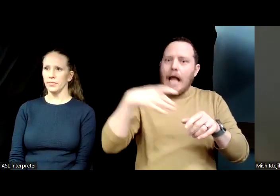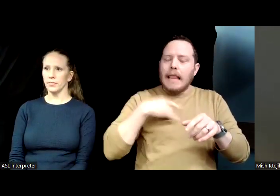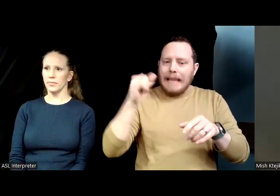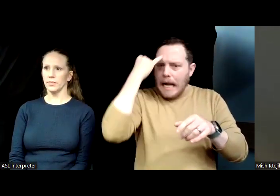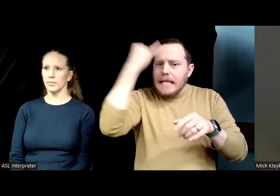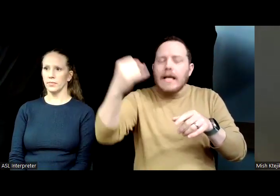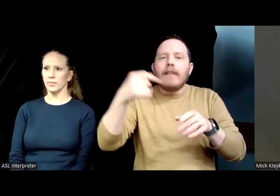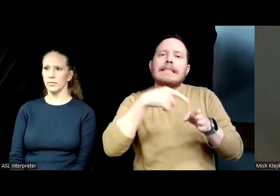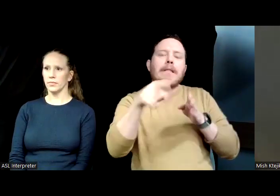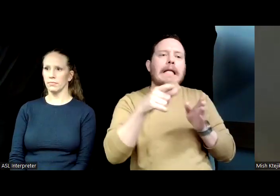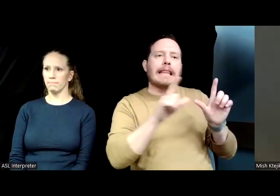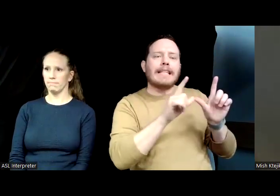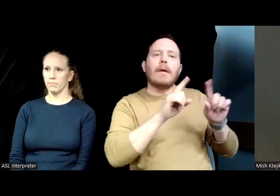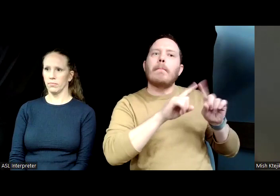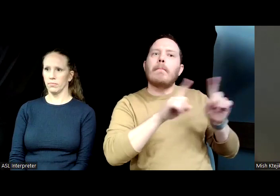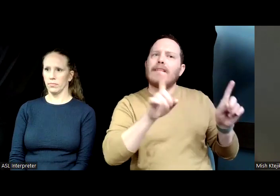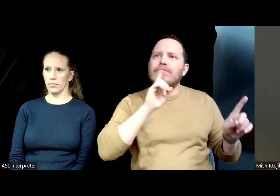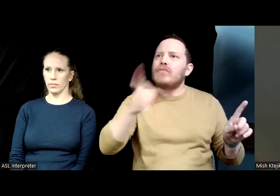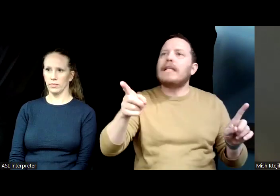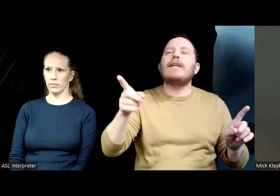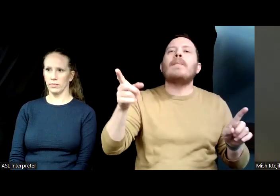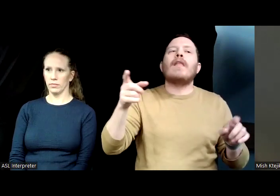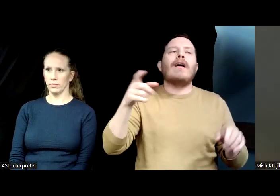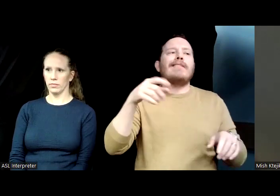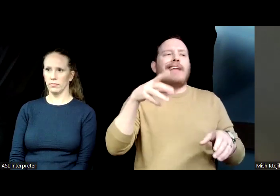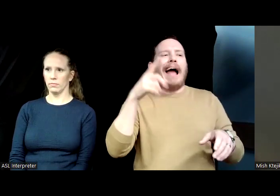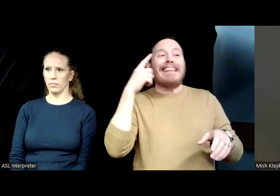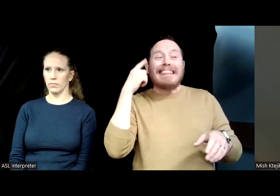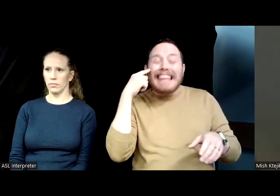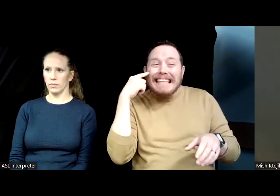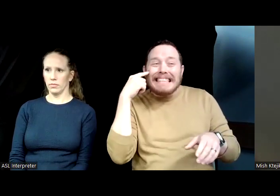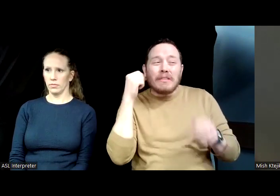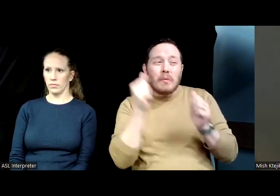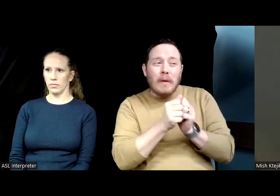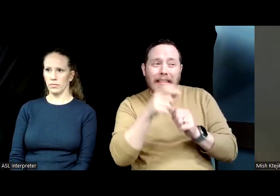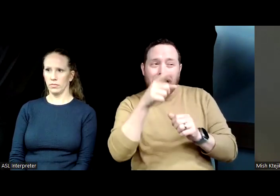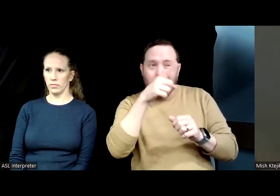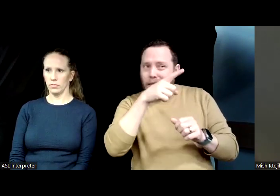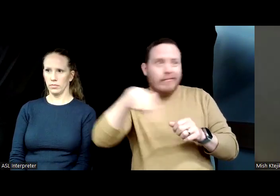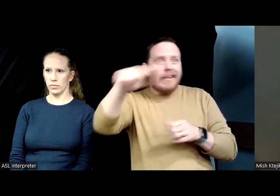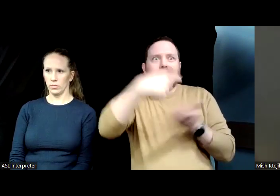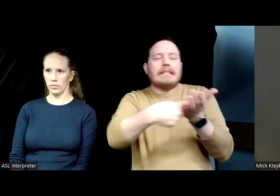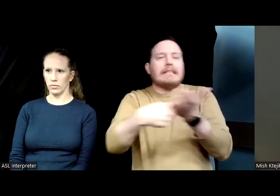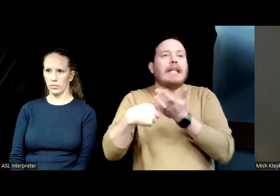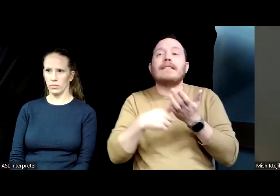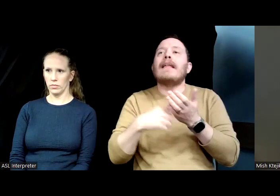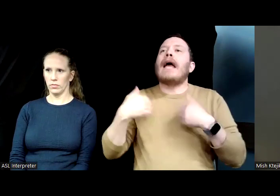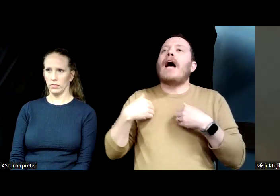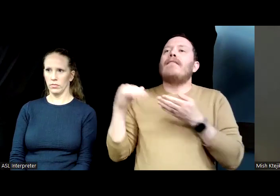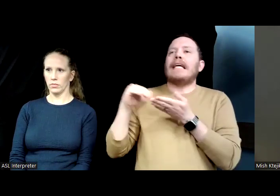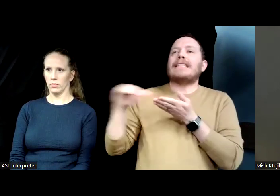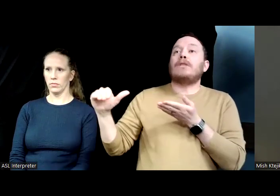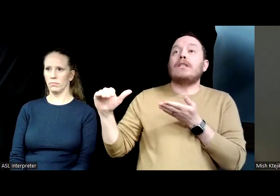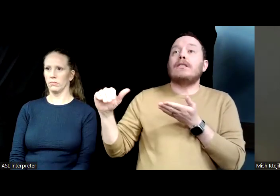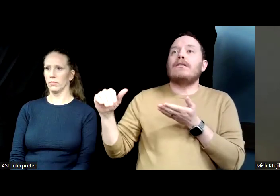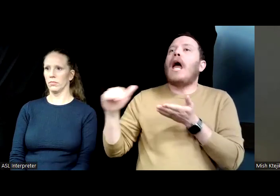So yes, I do like that idea for a specialty license, but I think with all of